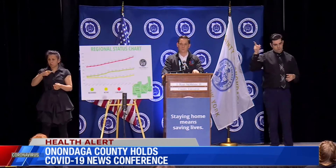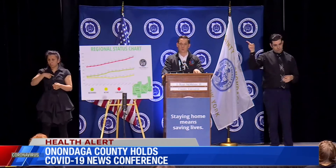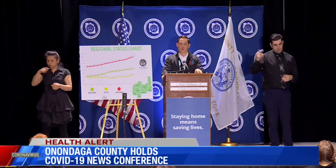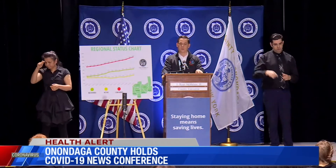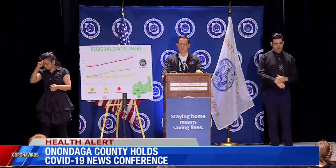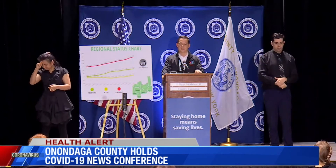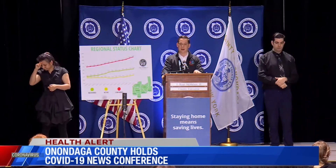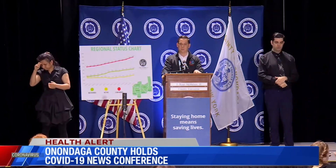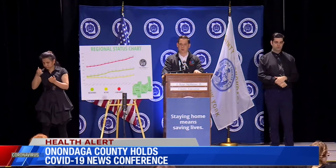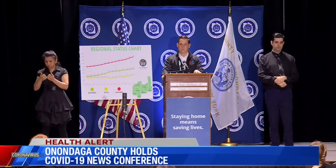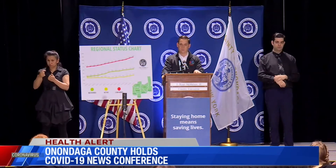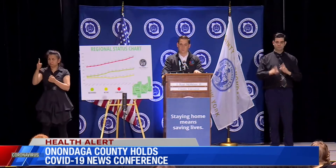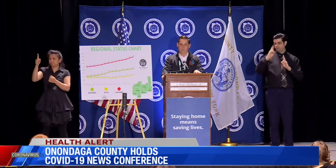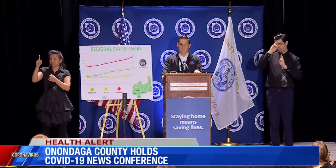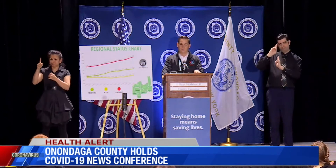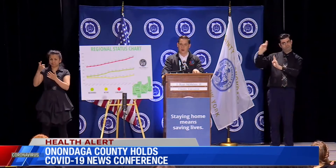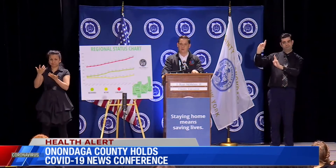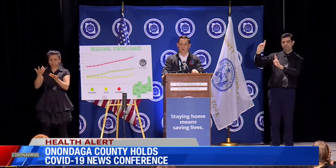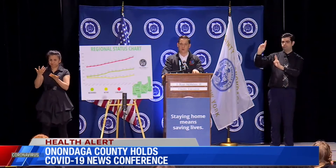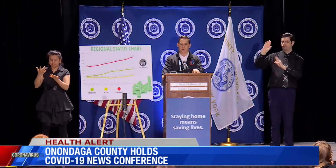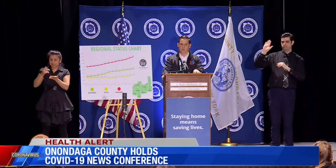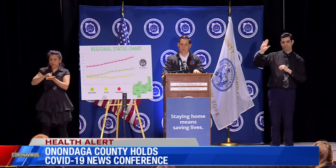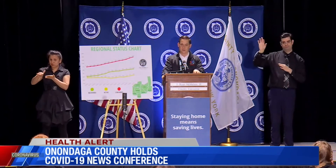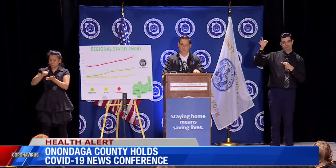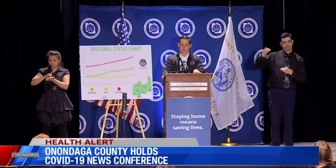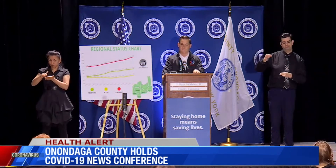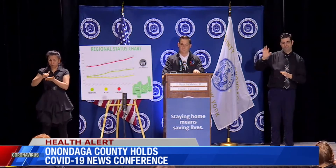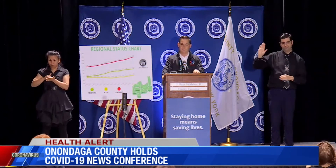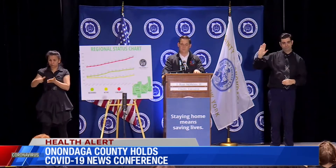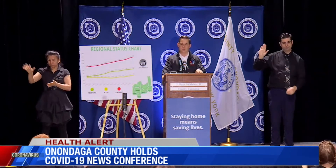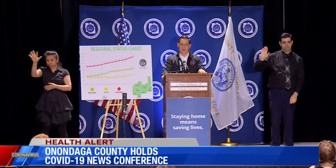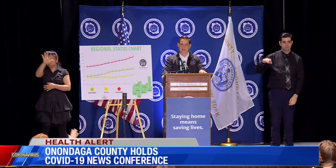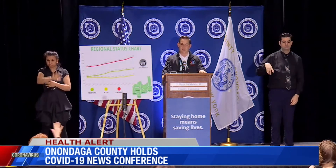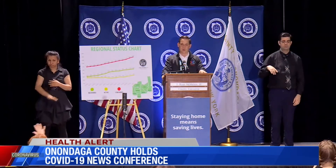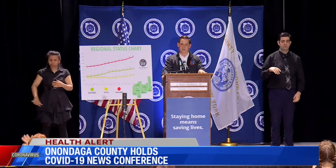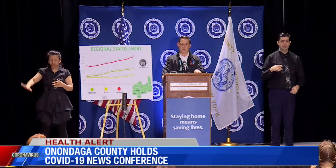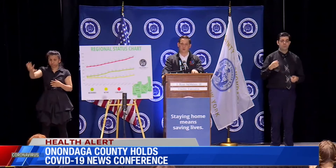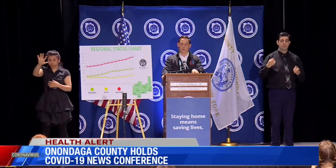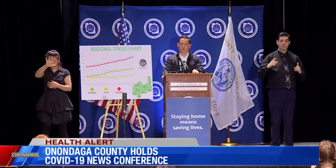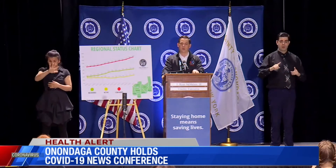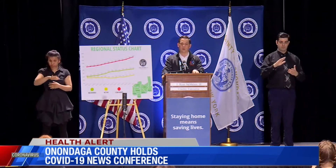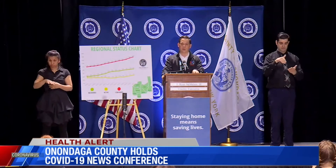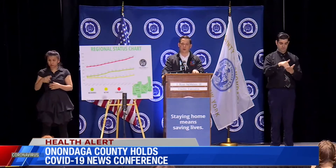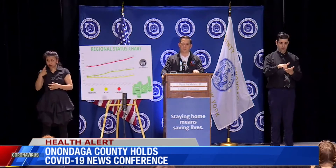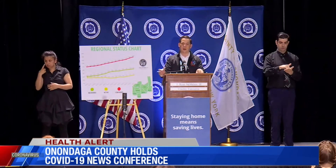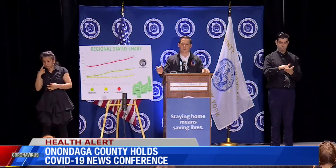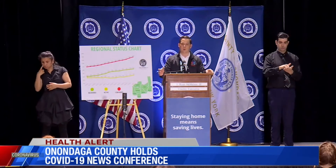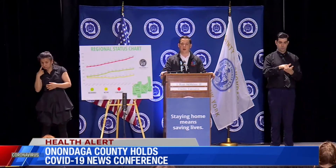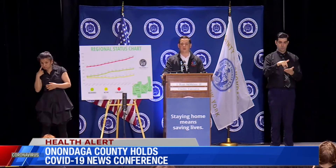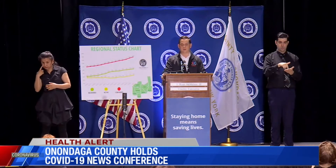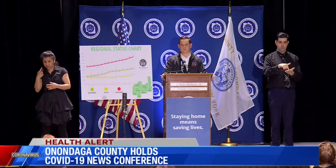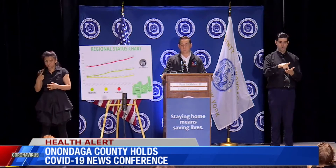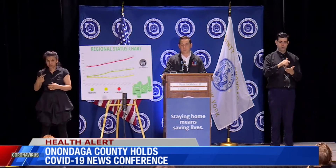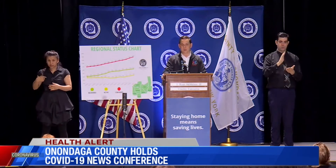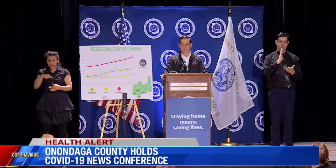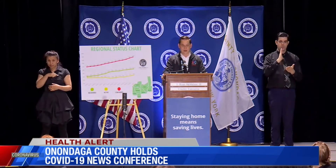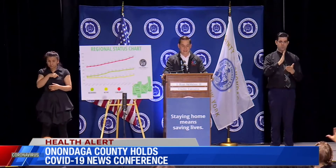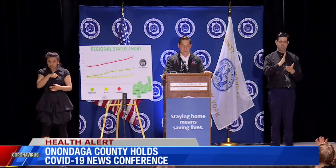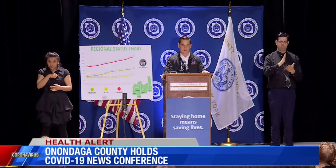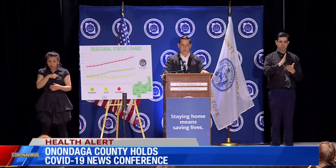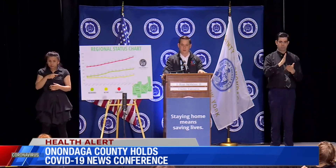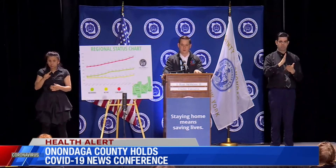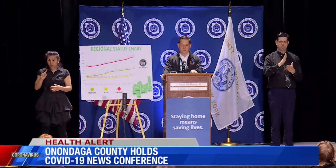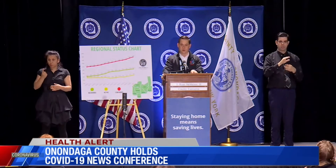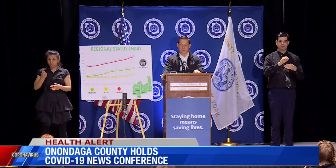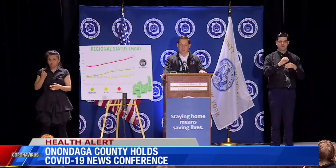York will be the template for every other region in the state. There's consequences for what we do here for everywhere else. So I